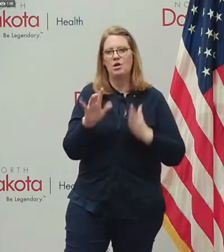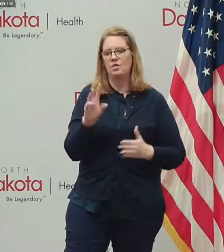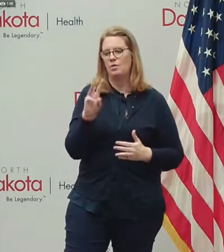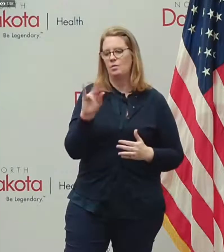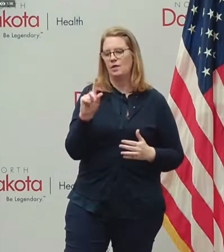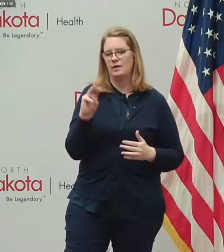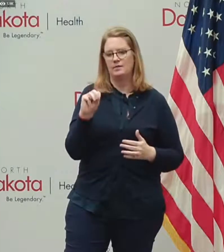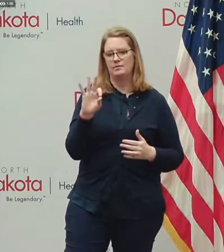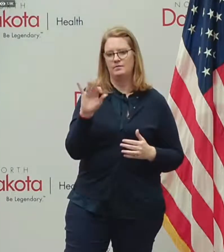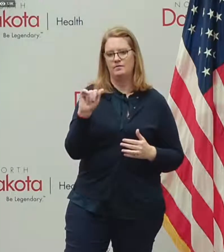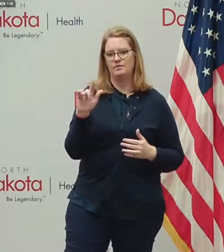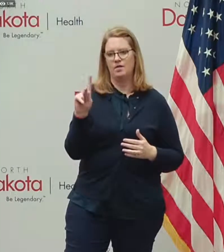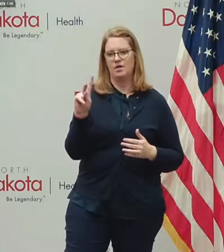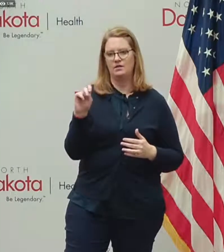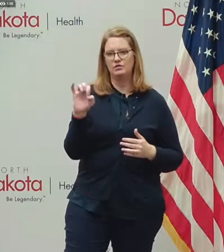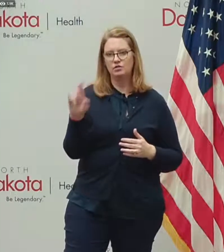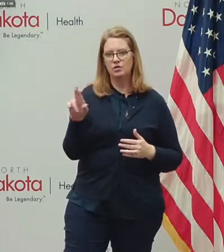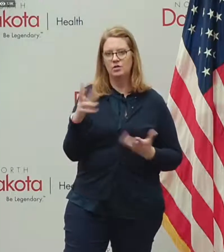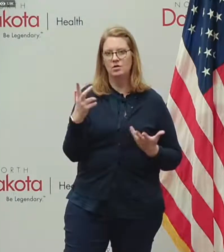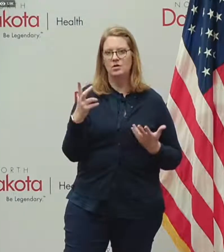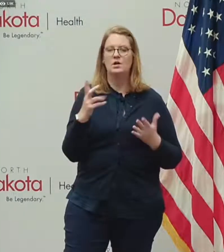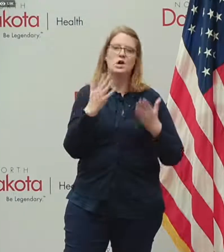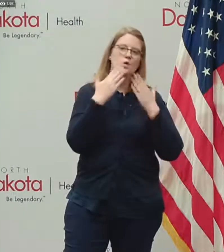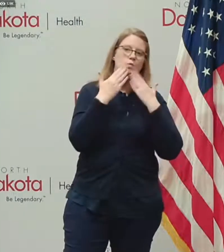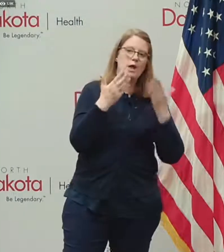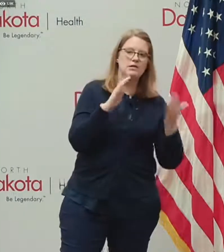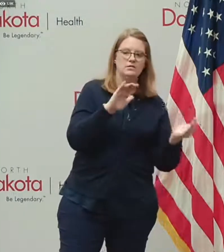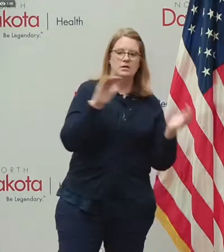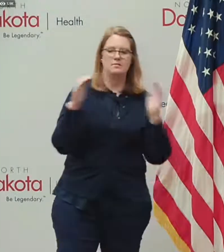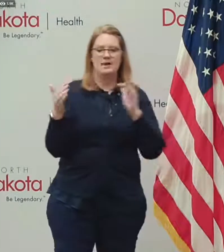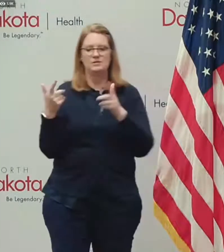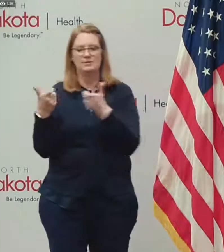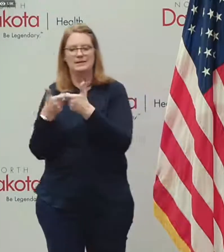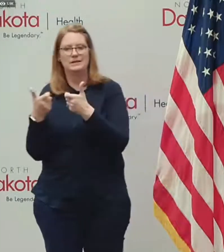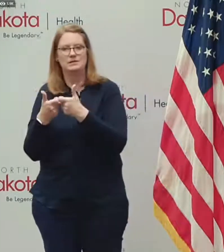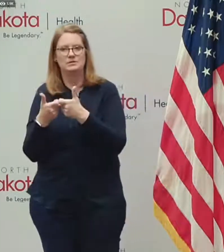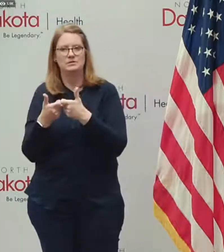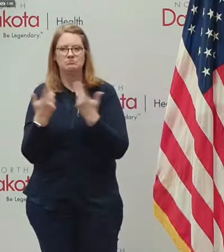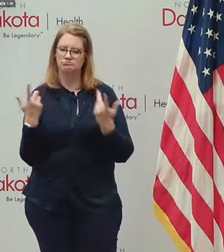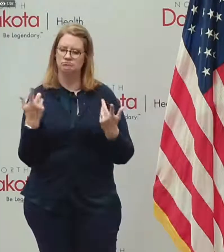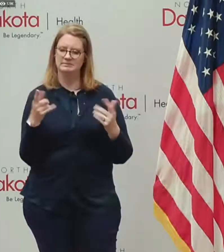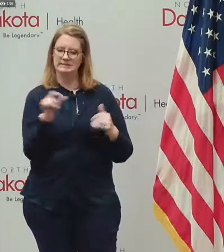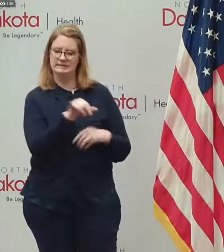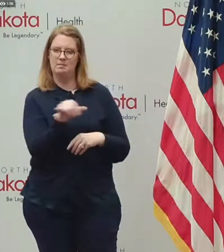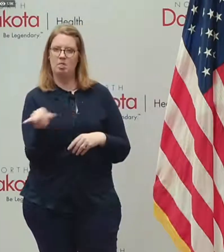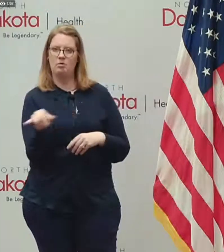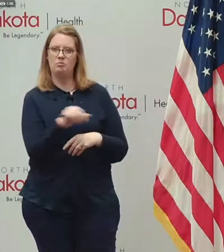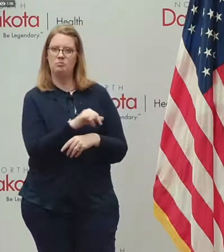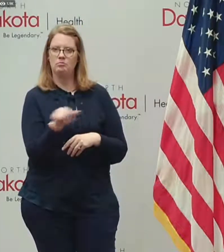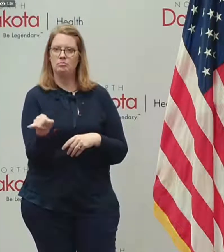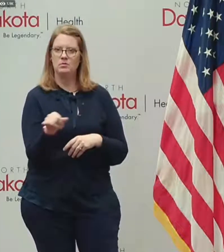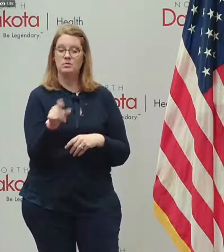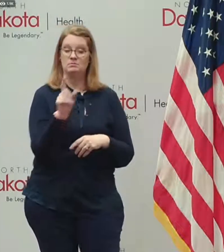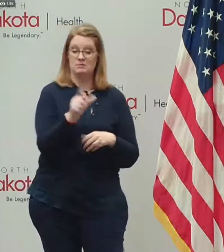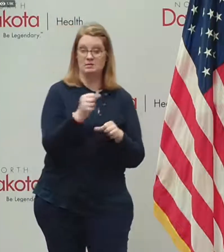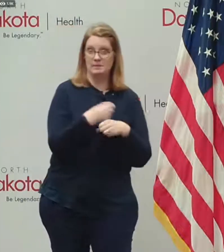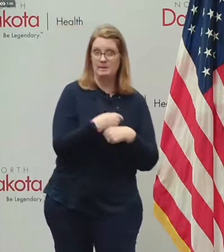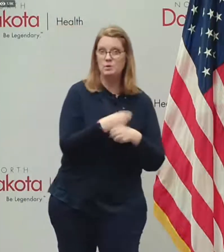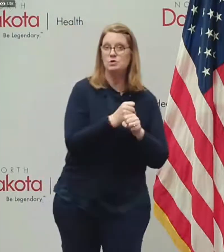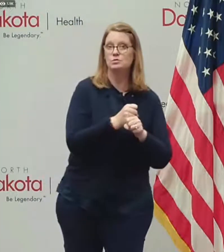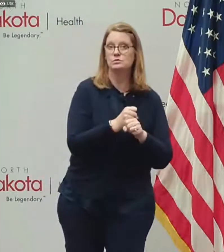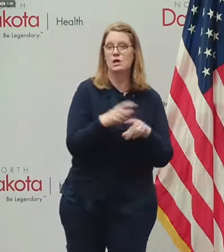Faulkner, who once compared gratitude to electricity. He said, gratitude is similar to electricity. It must be produced